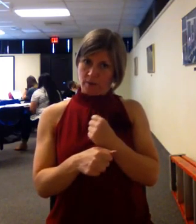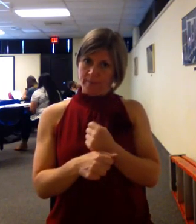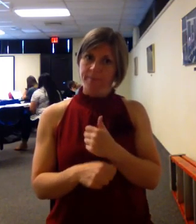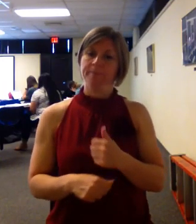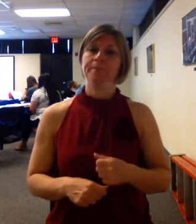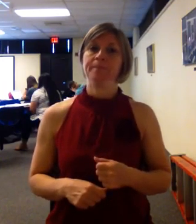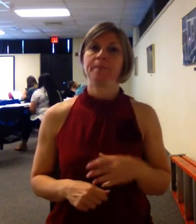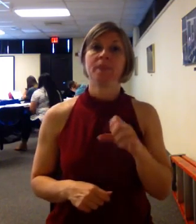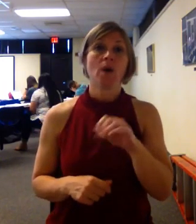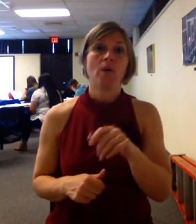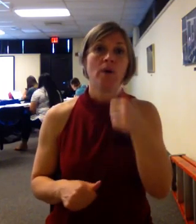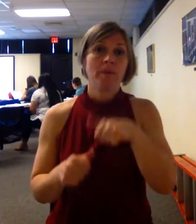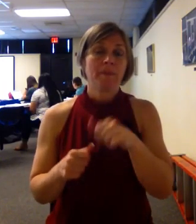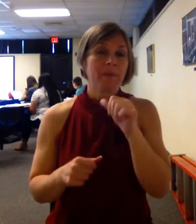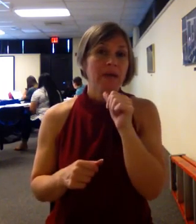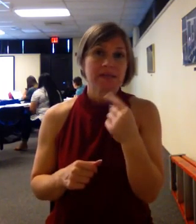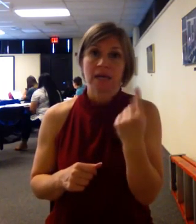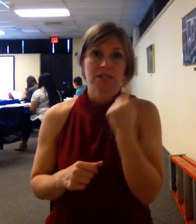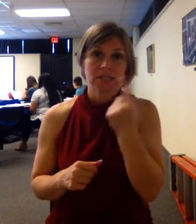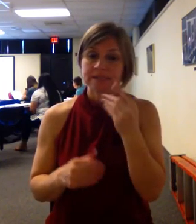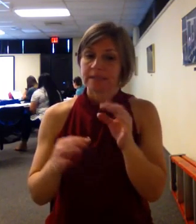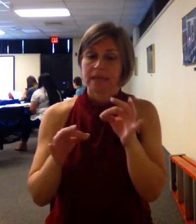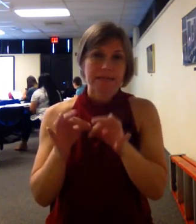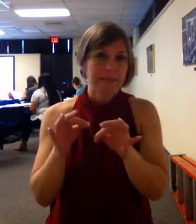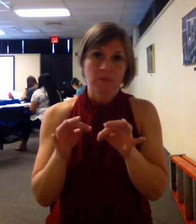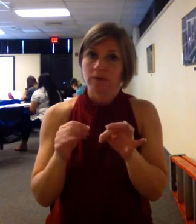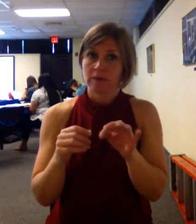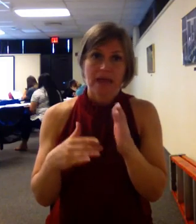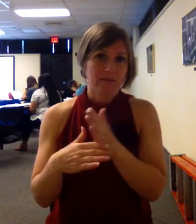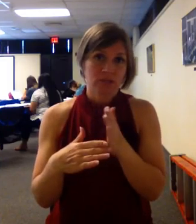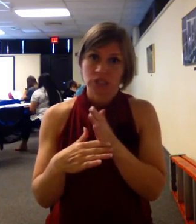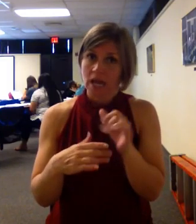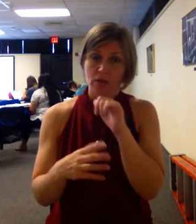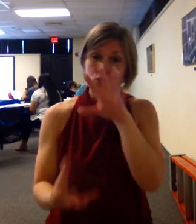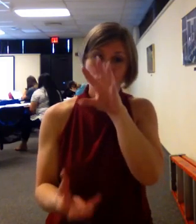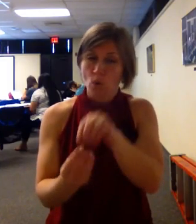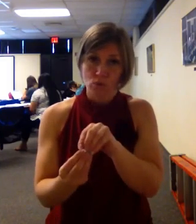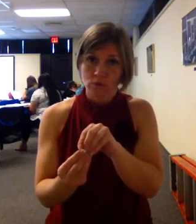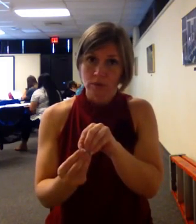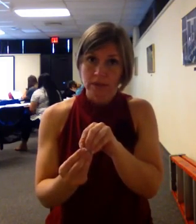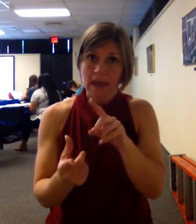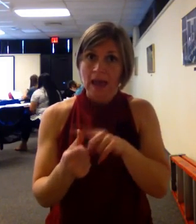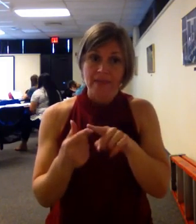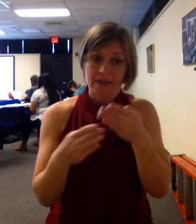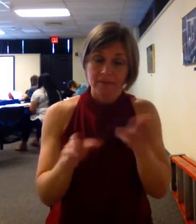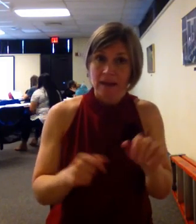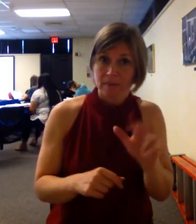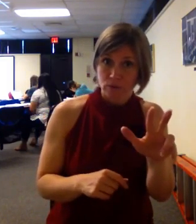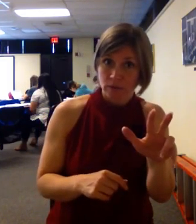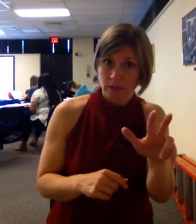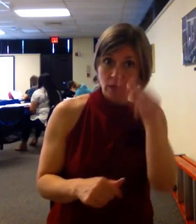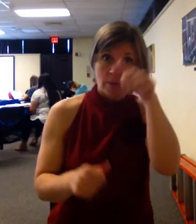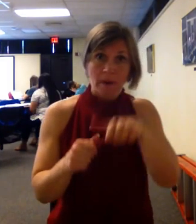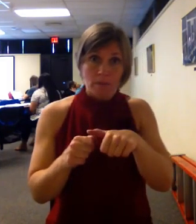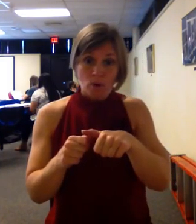So once again, it's not just a simple average. I just don't total all of those returns and divide by 3, because what you're saying is the slow growth has more